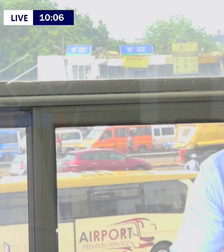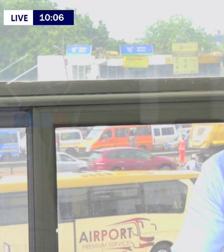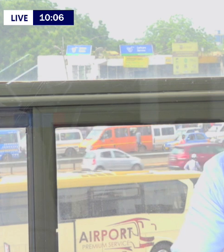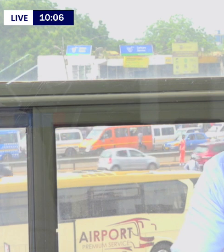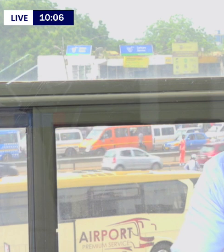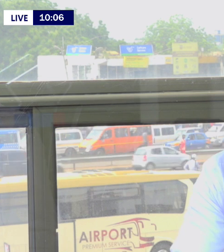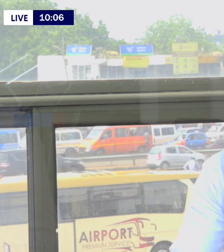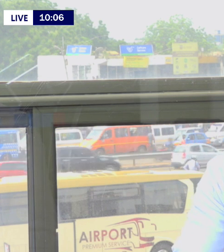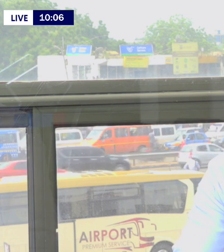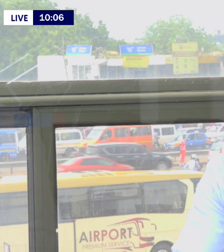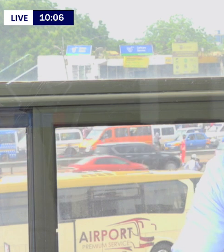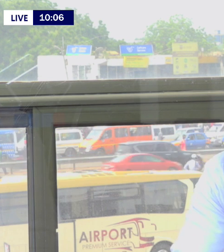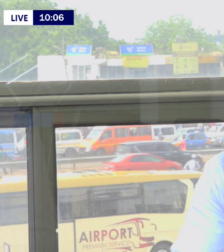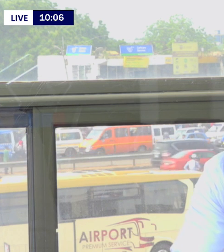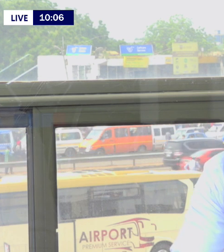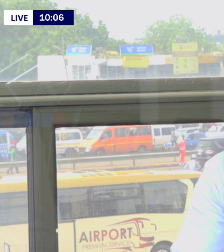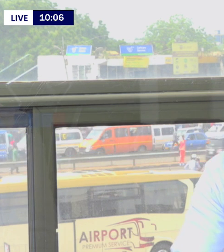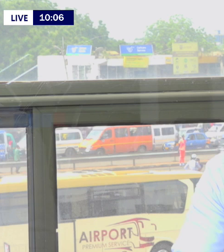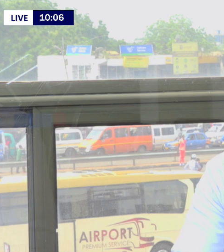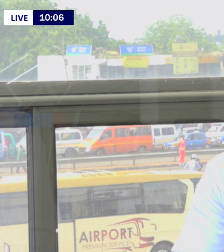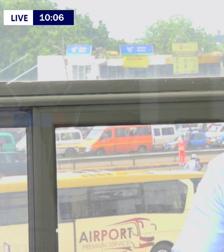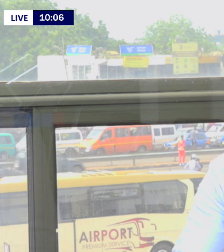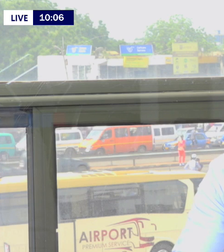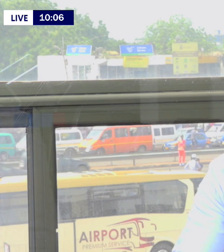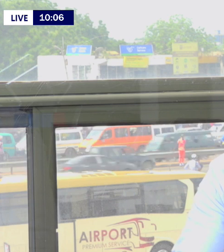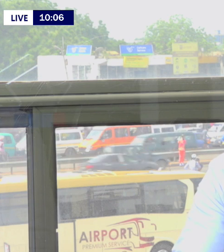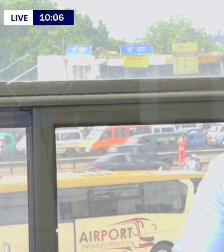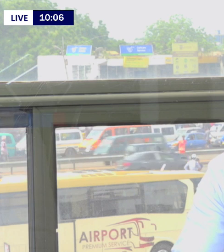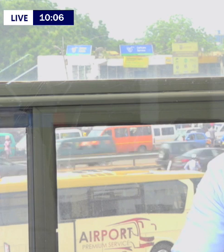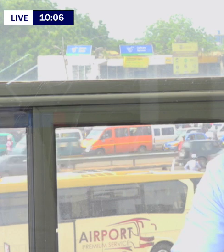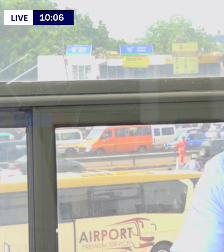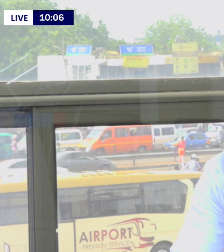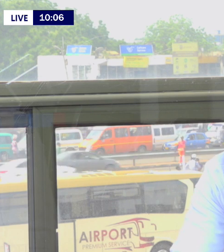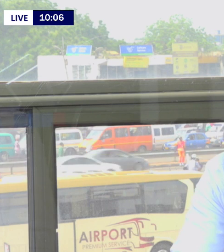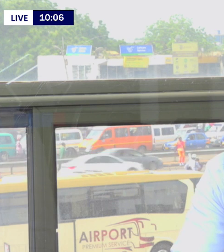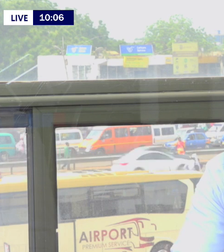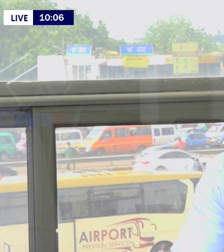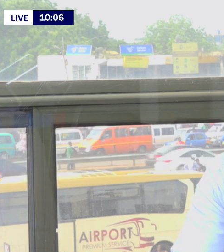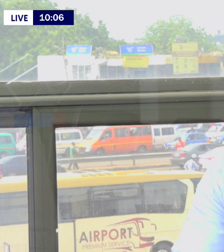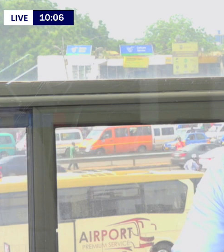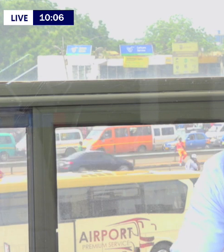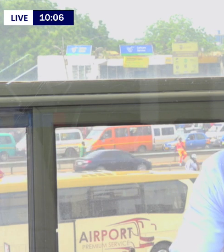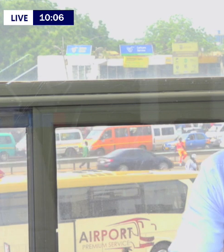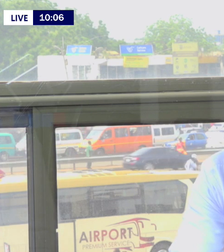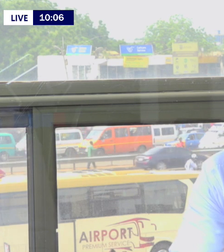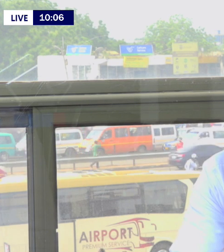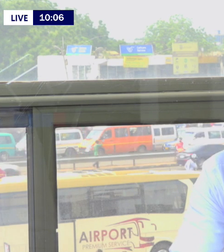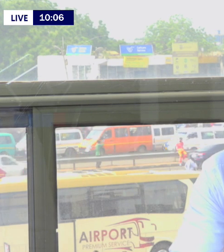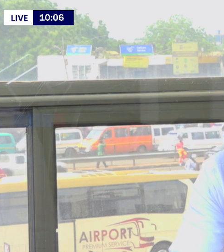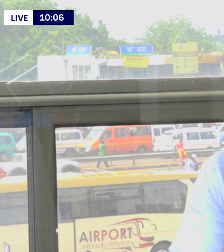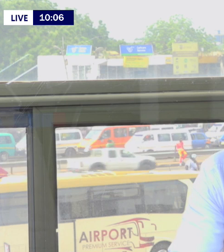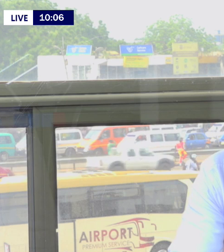ye easy nkakra na ni pa ntumi mpie. In fact, in the middle of the lockdown na one day bi na me wa GTV